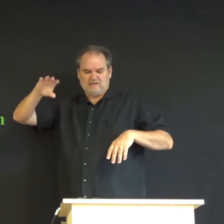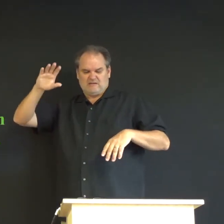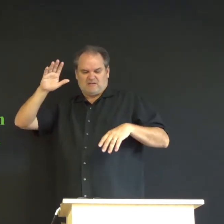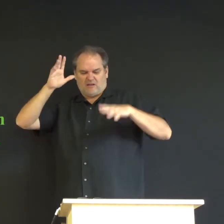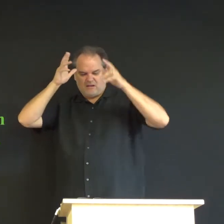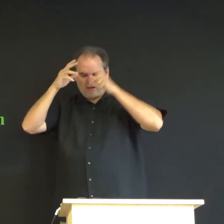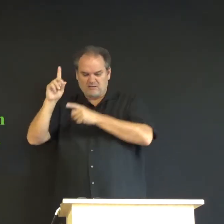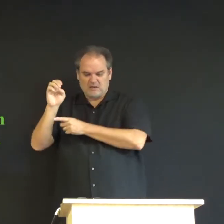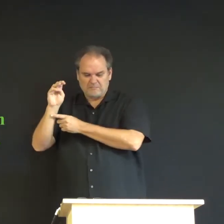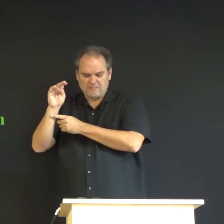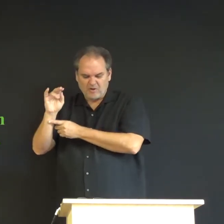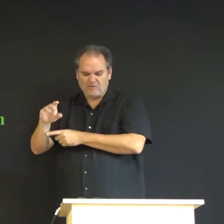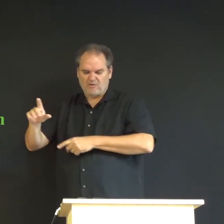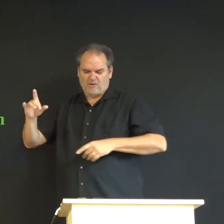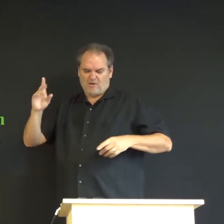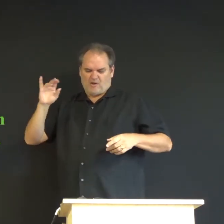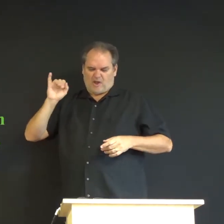there was Satan.